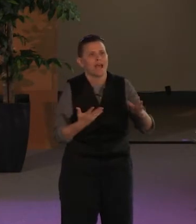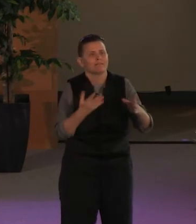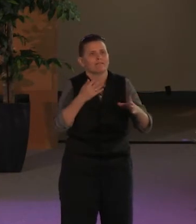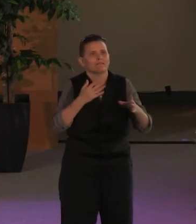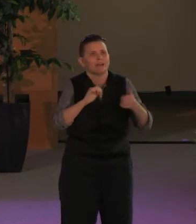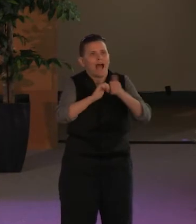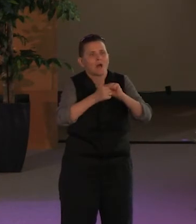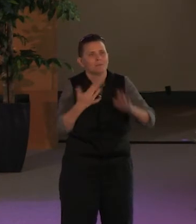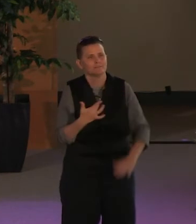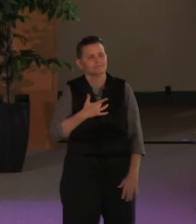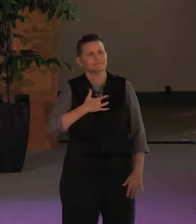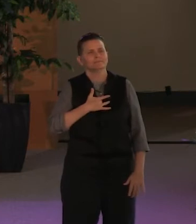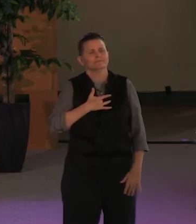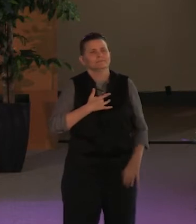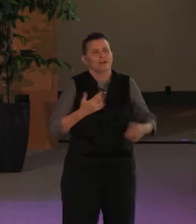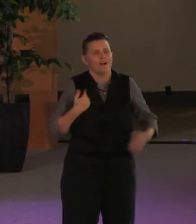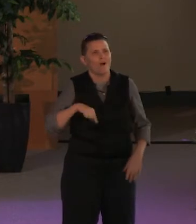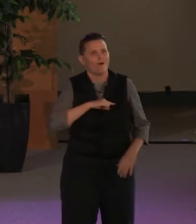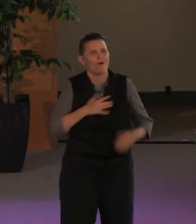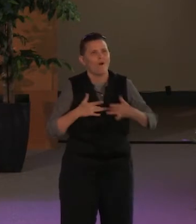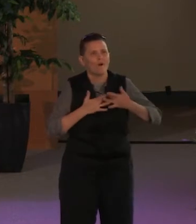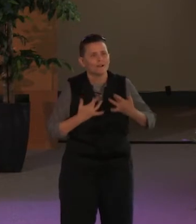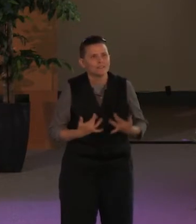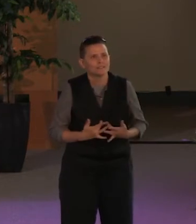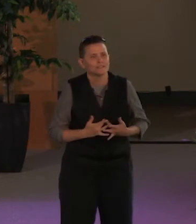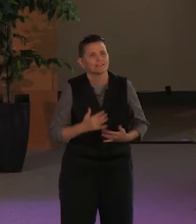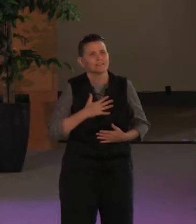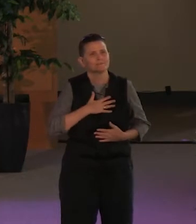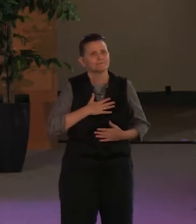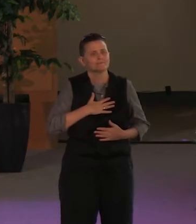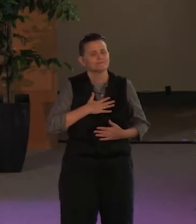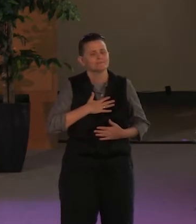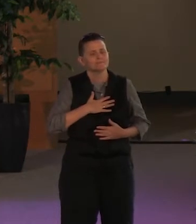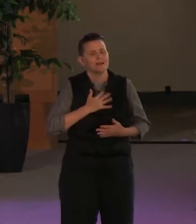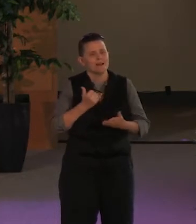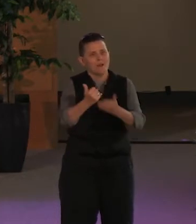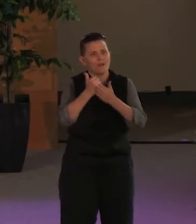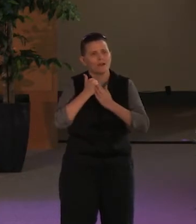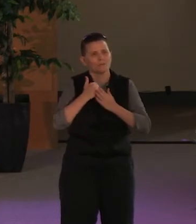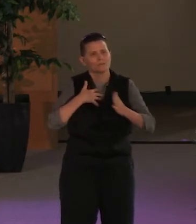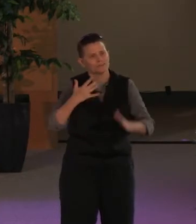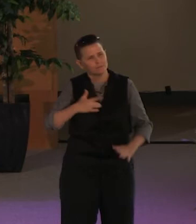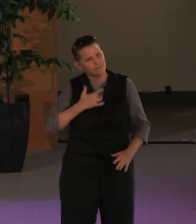feeling in ourselves in that place of being centered in God,